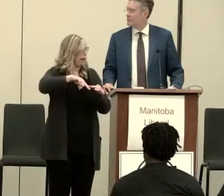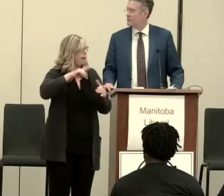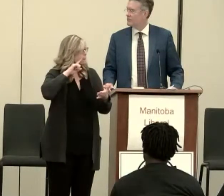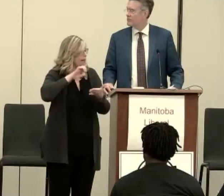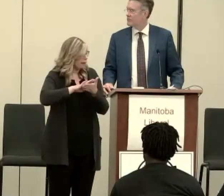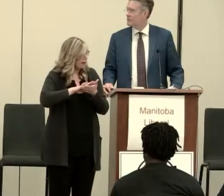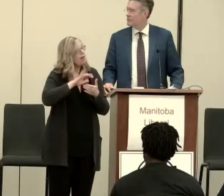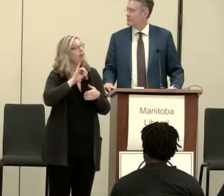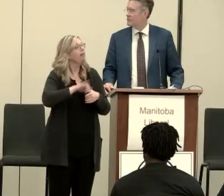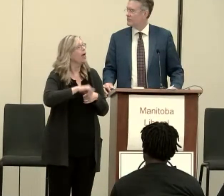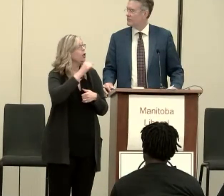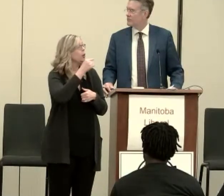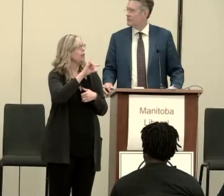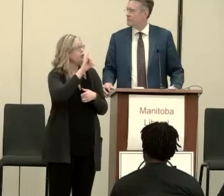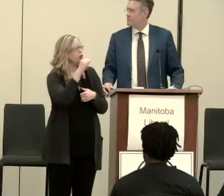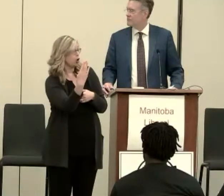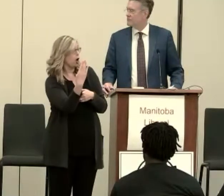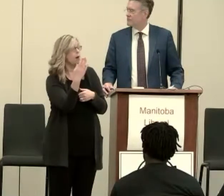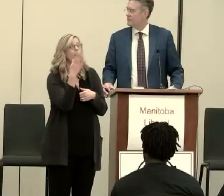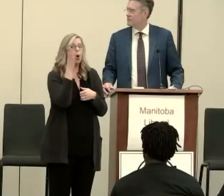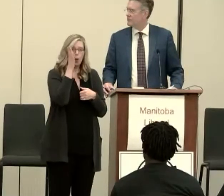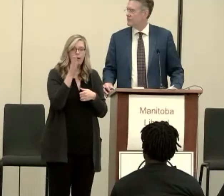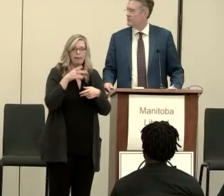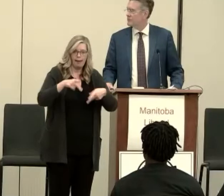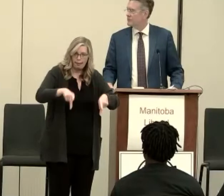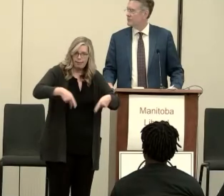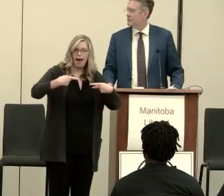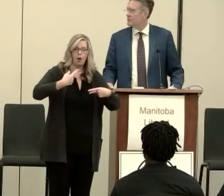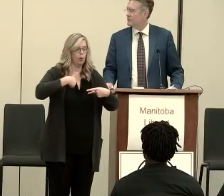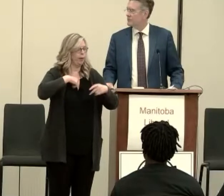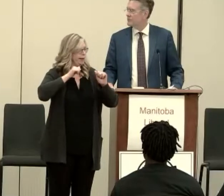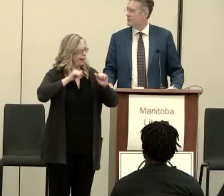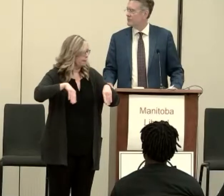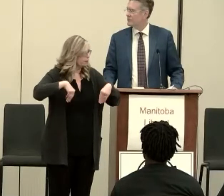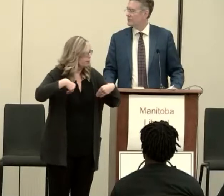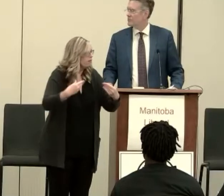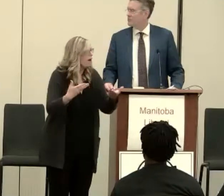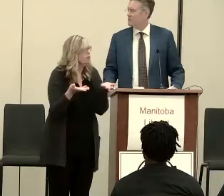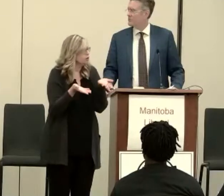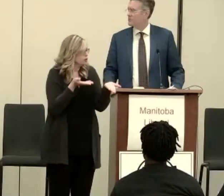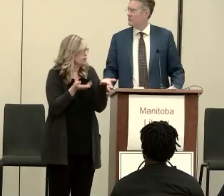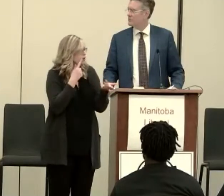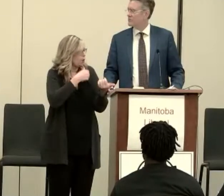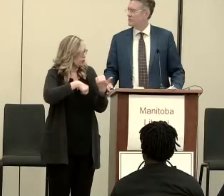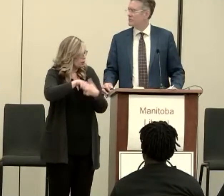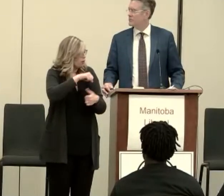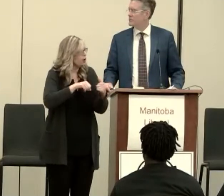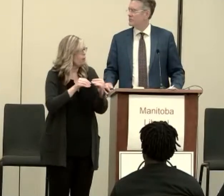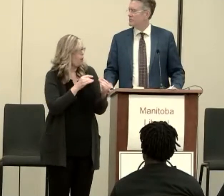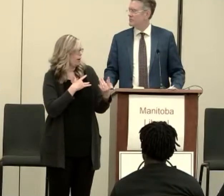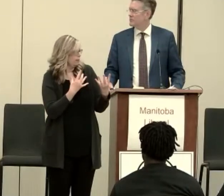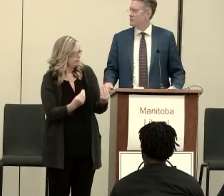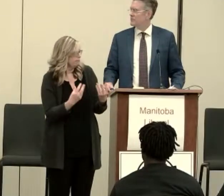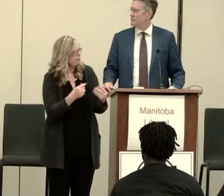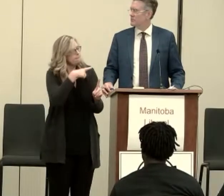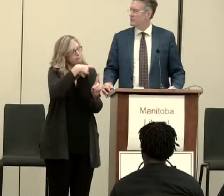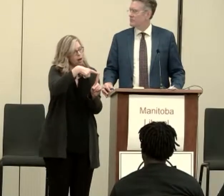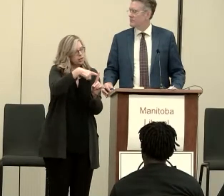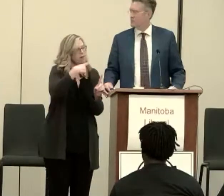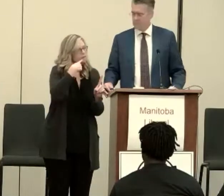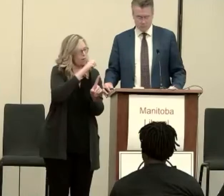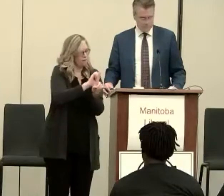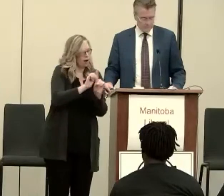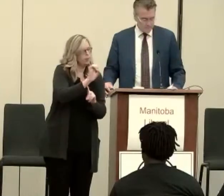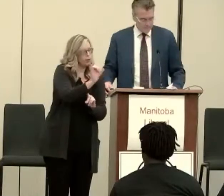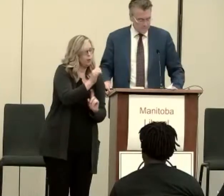that we will create will enable us to serve one another more compassionately and have a positive impact on our environment.